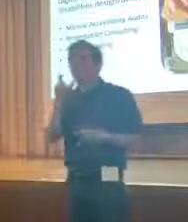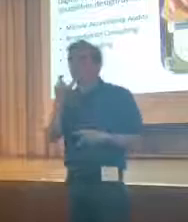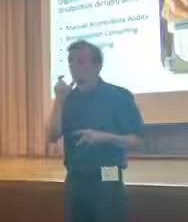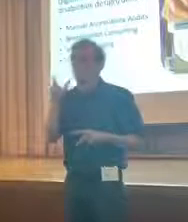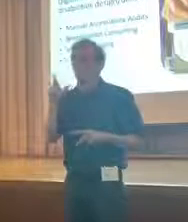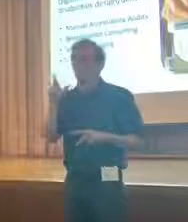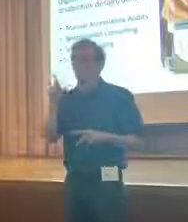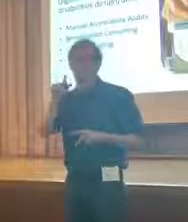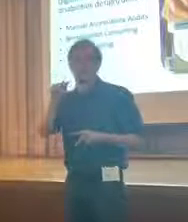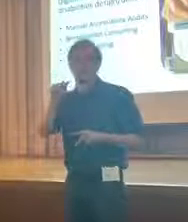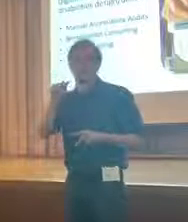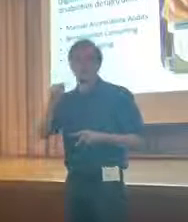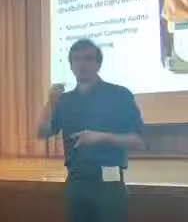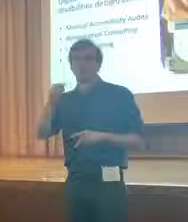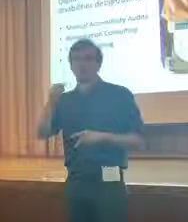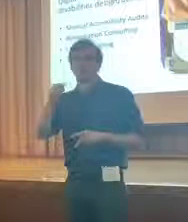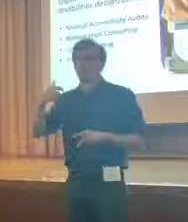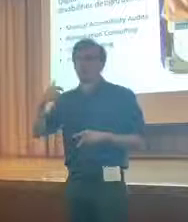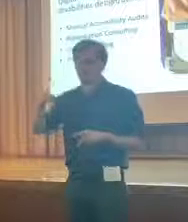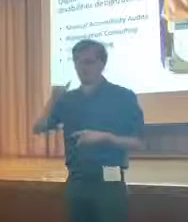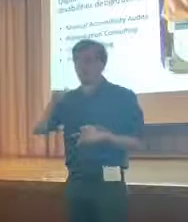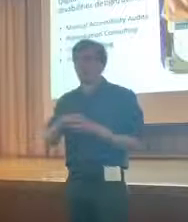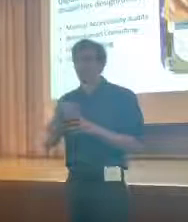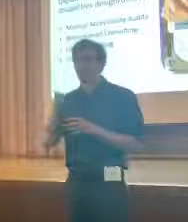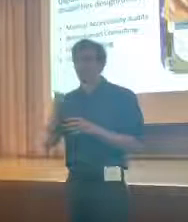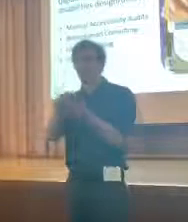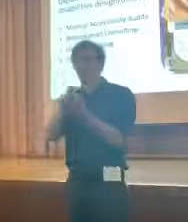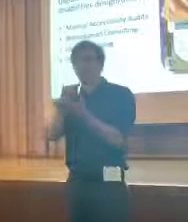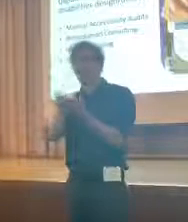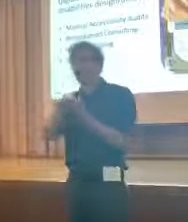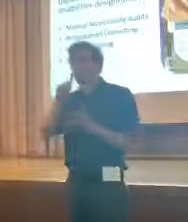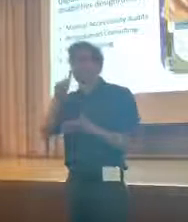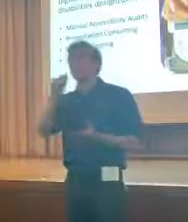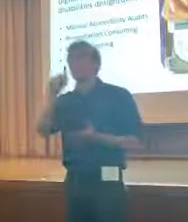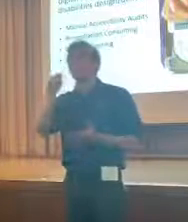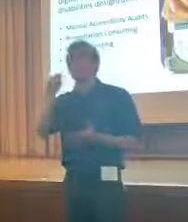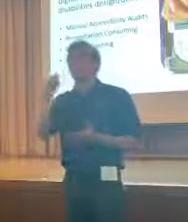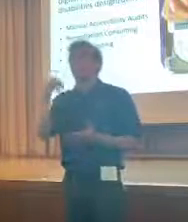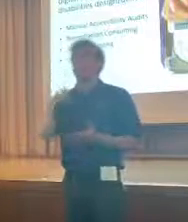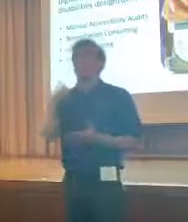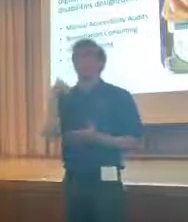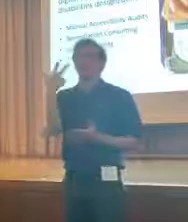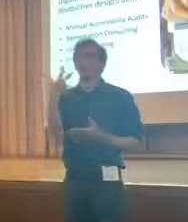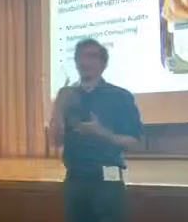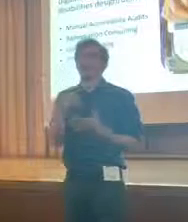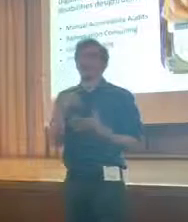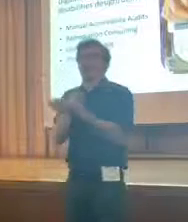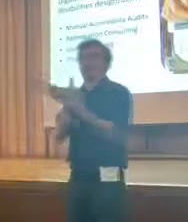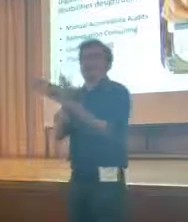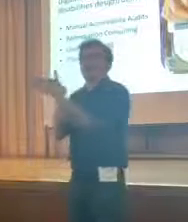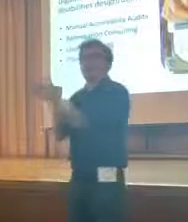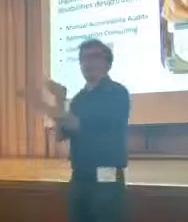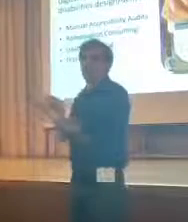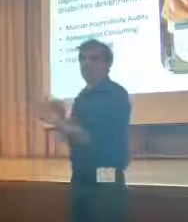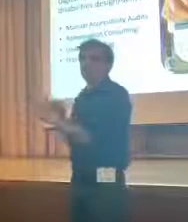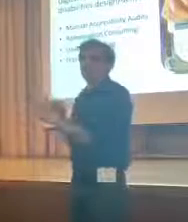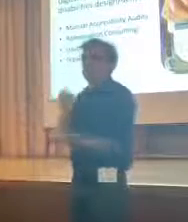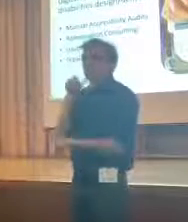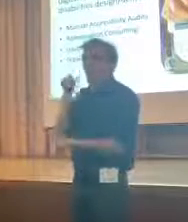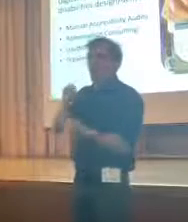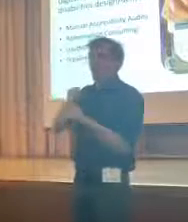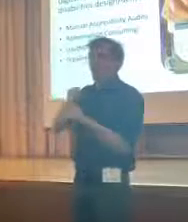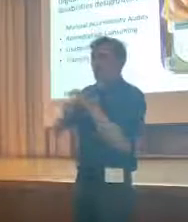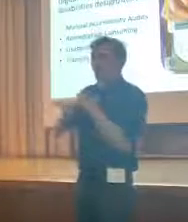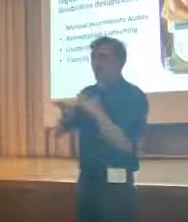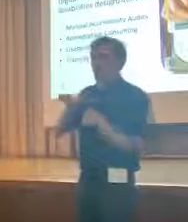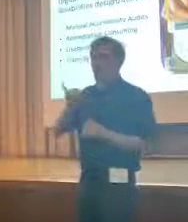looking at three potential lawsuits for inaccessible infrastructure. I had a communications background. At the time, I was